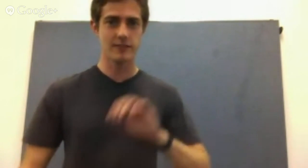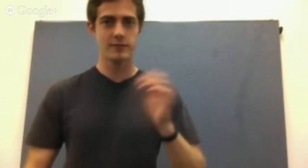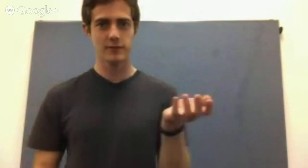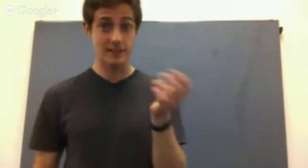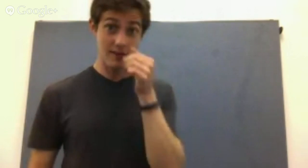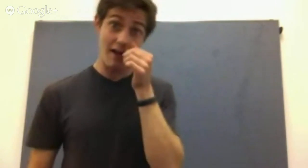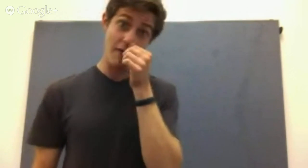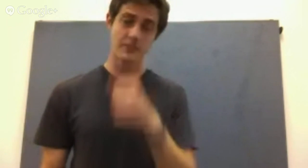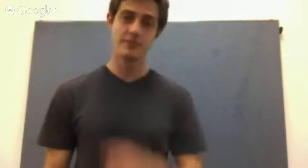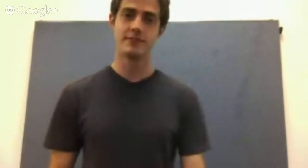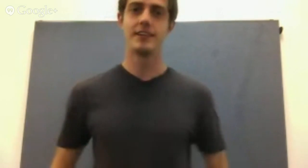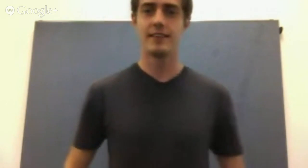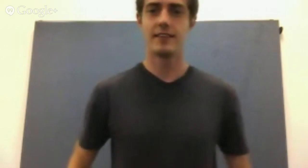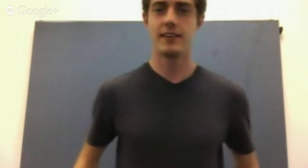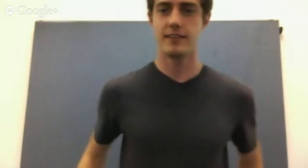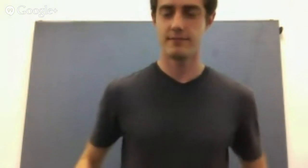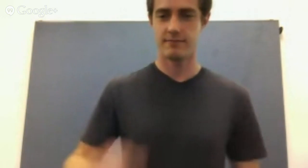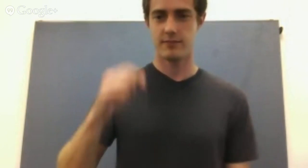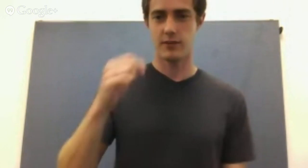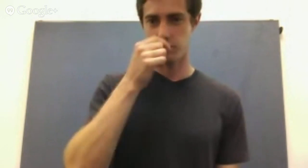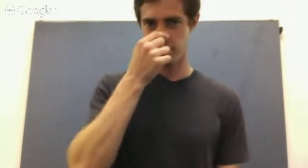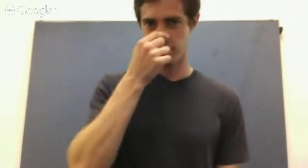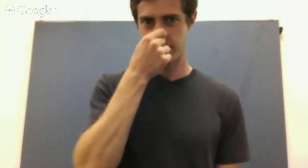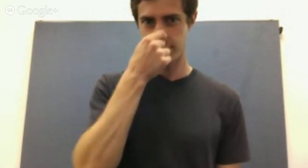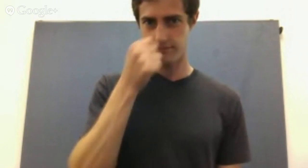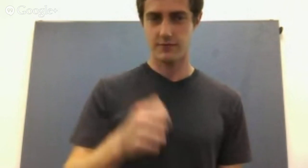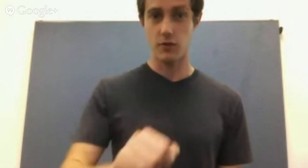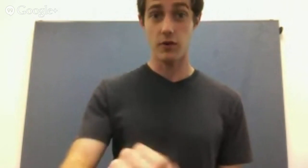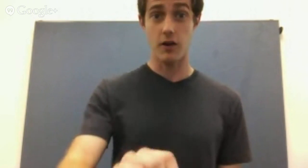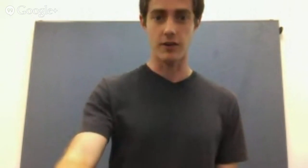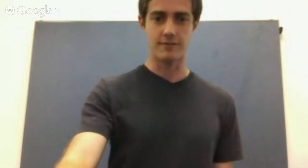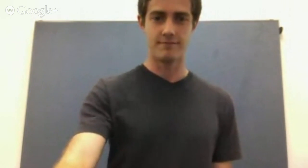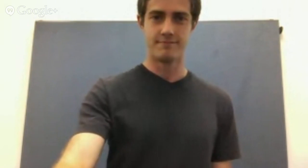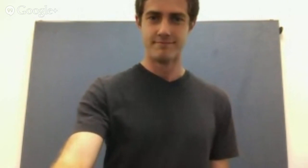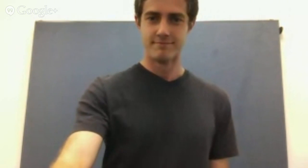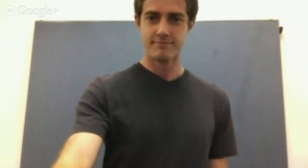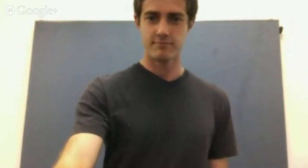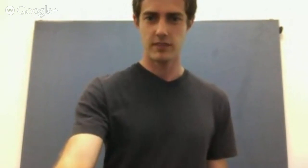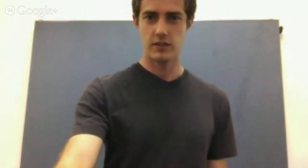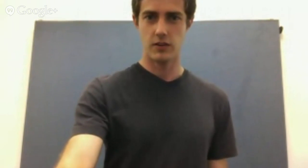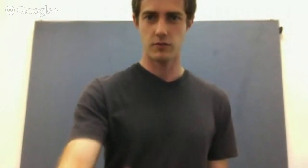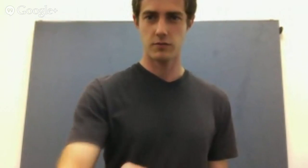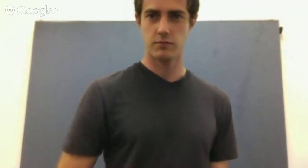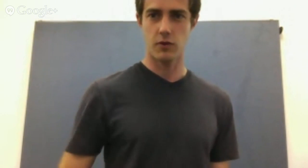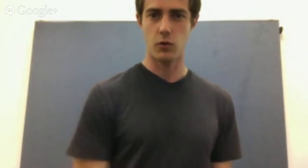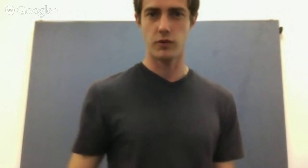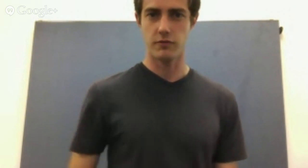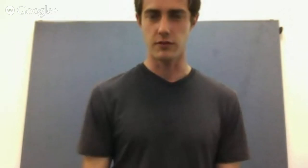answer is no, then don't own it. Don't hold it for yourself.